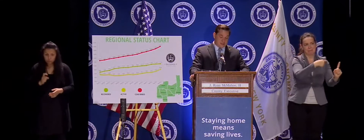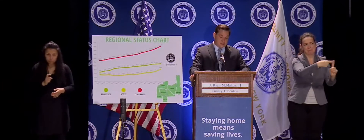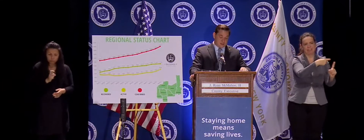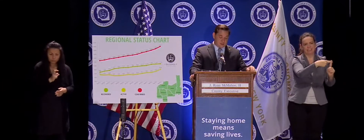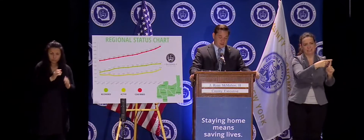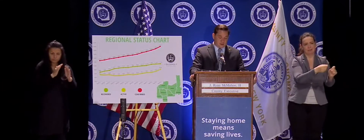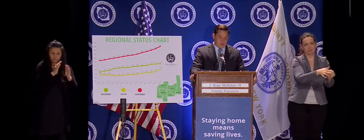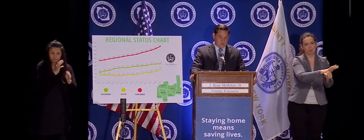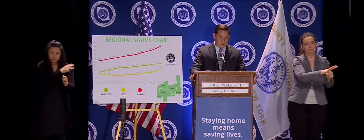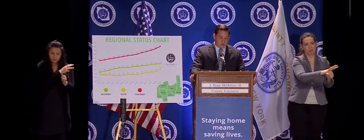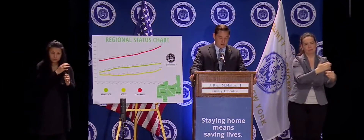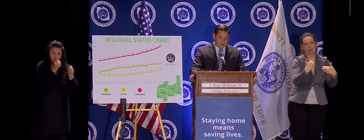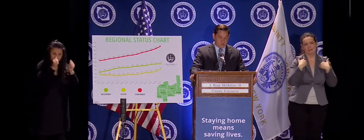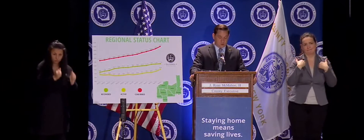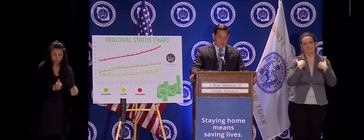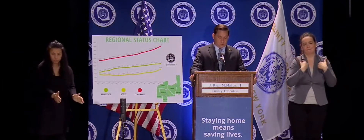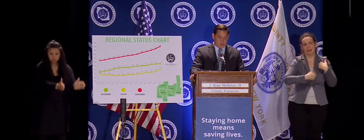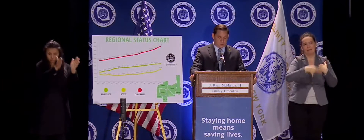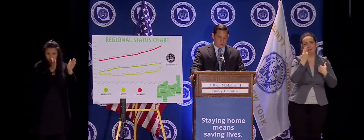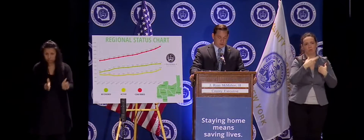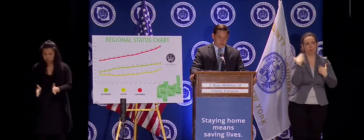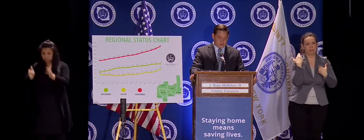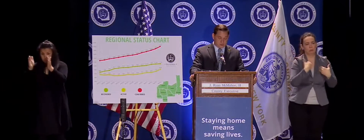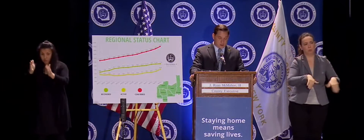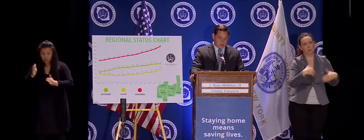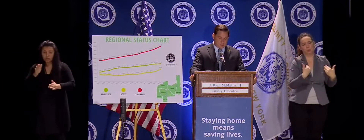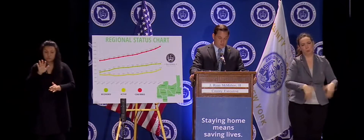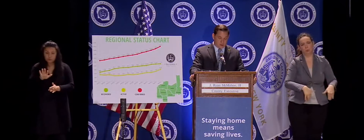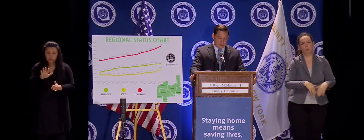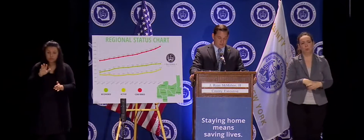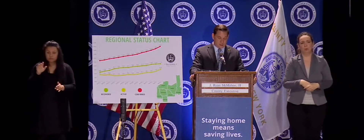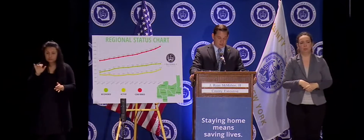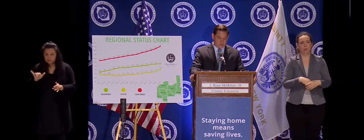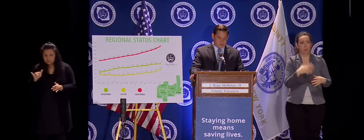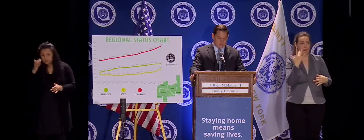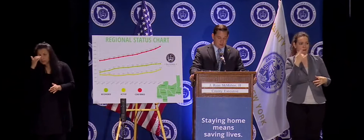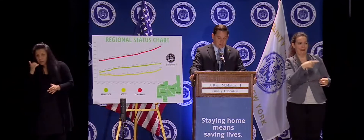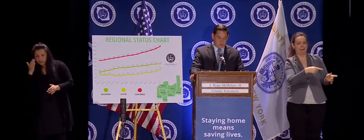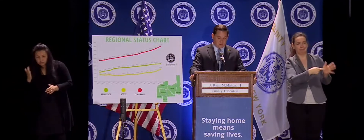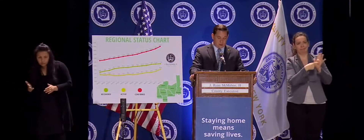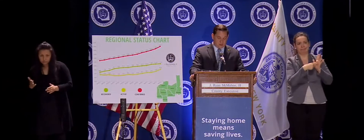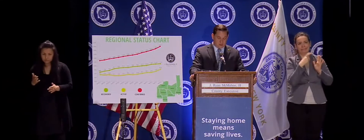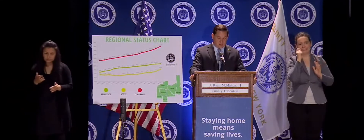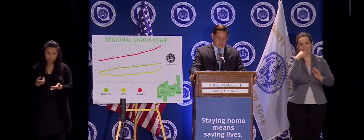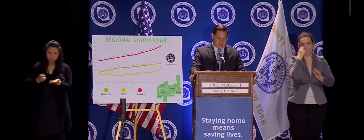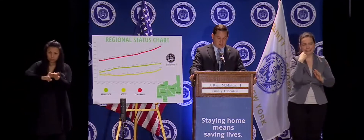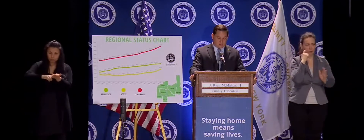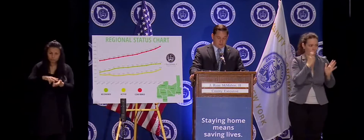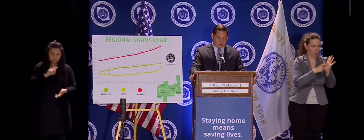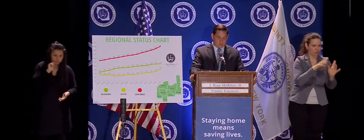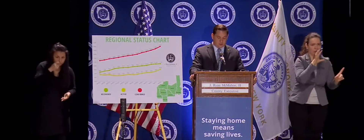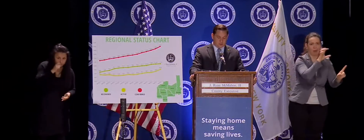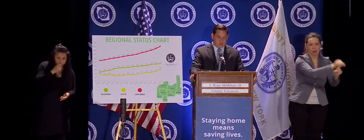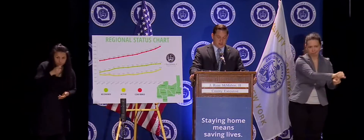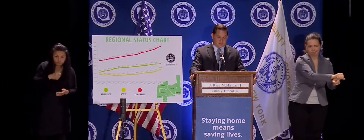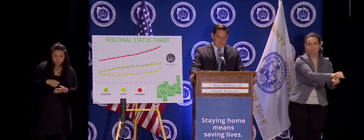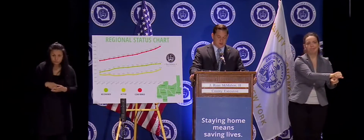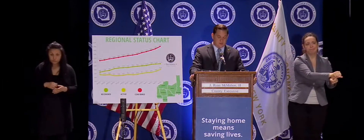Related to testing, we have done, and we'll talk more about this, we've done a lot of testing. We've had